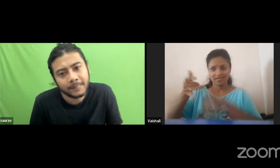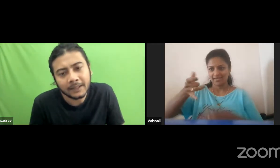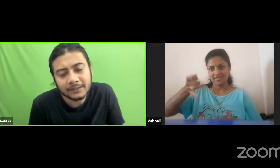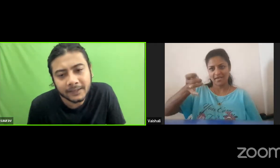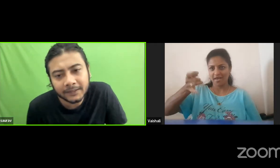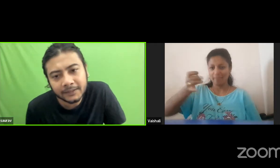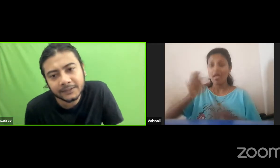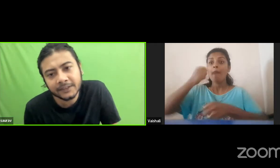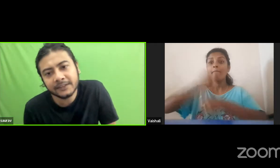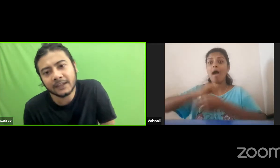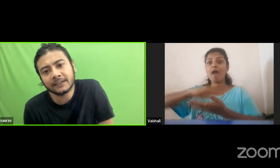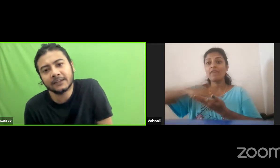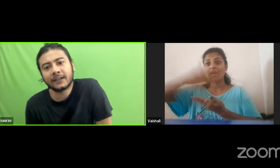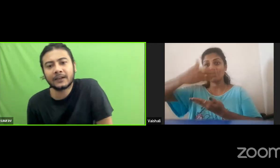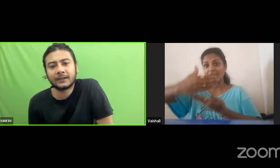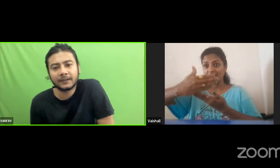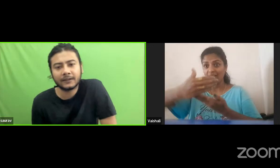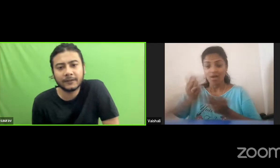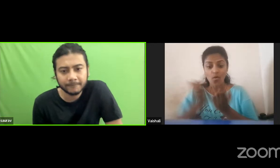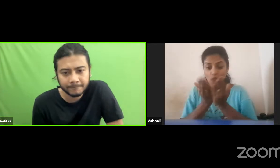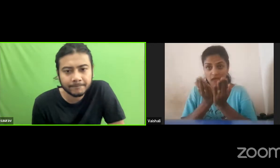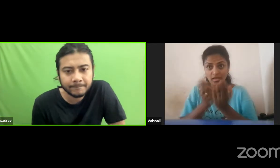And the second thing she is asking that,